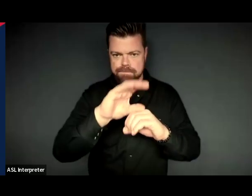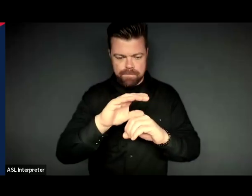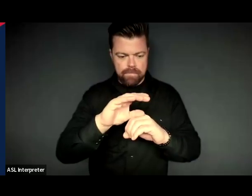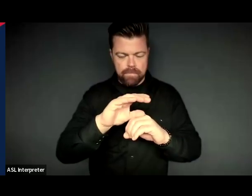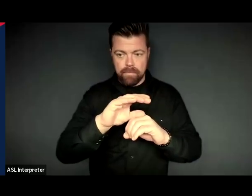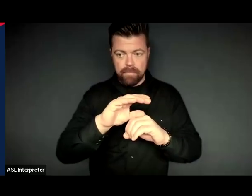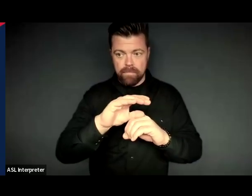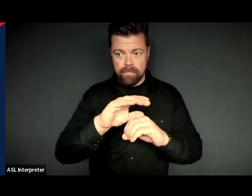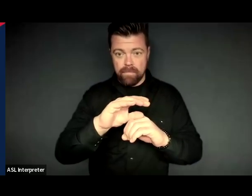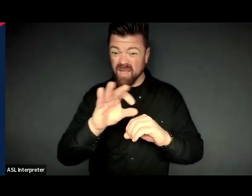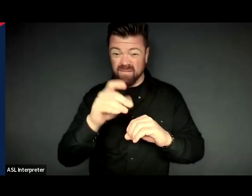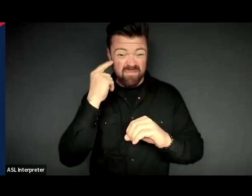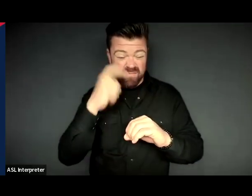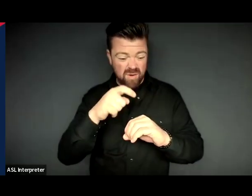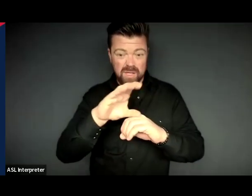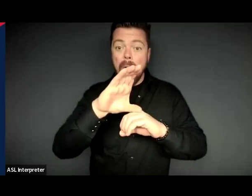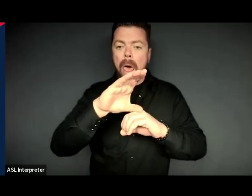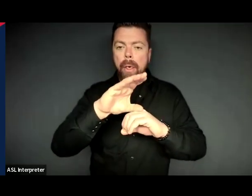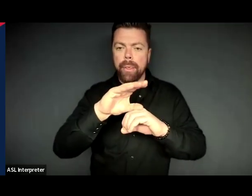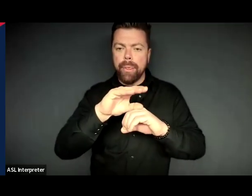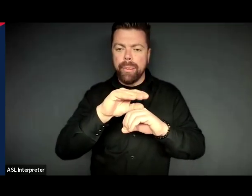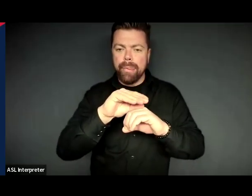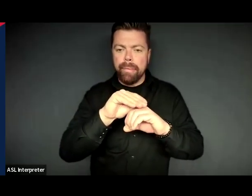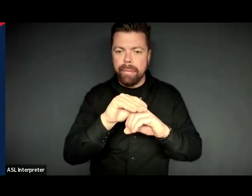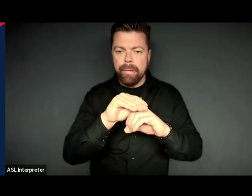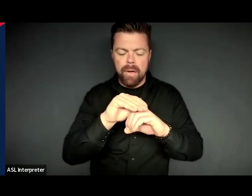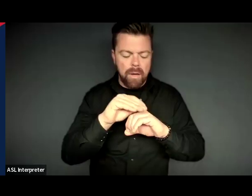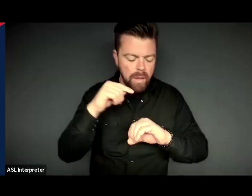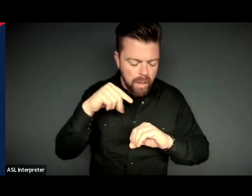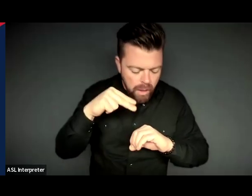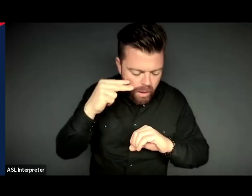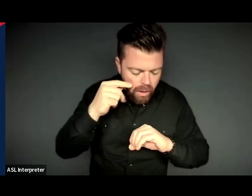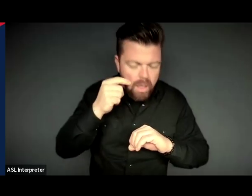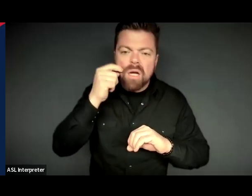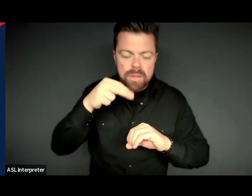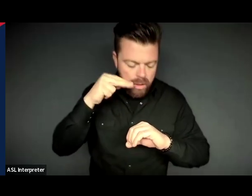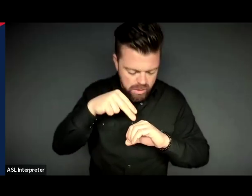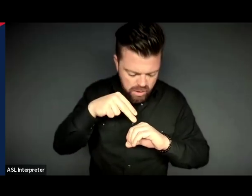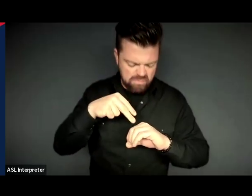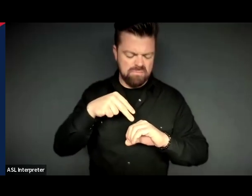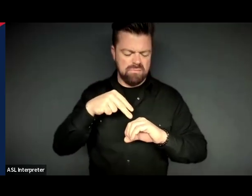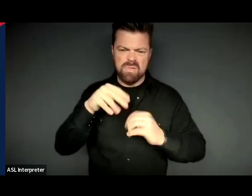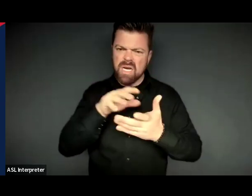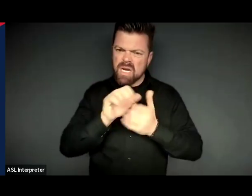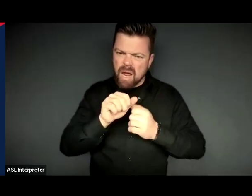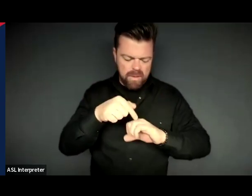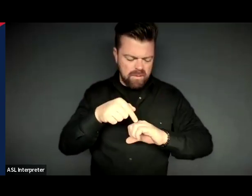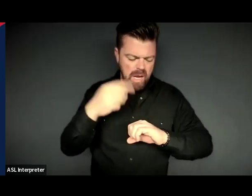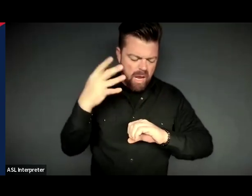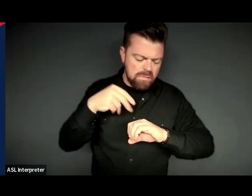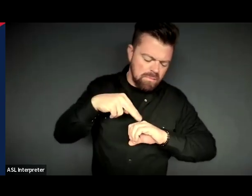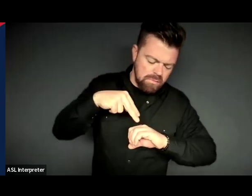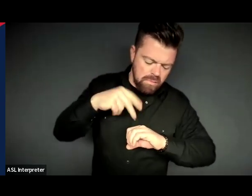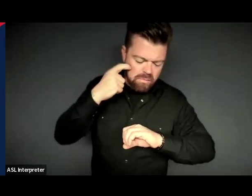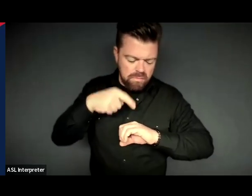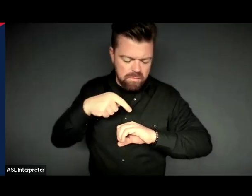on the outside of your skin, you already have damage on the inside of your skin. So, you really have to talk to your